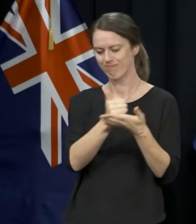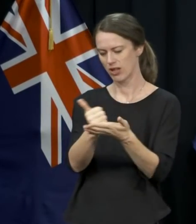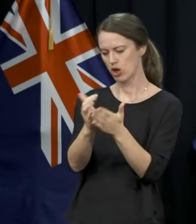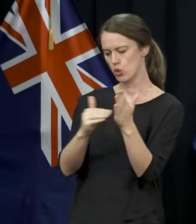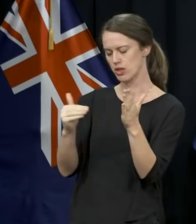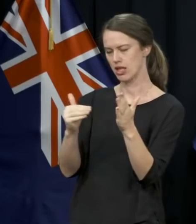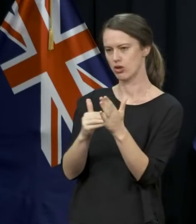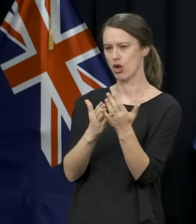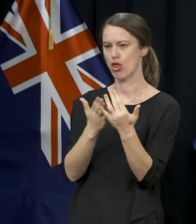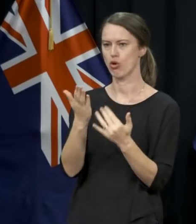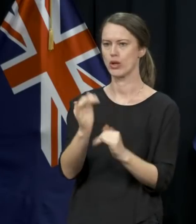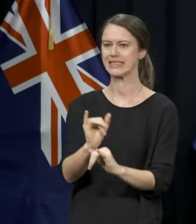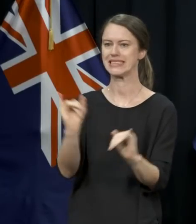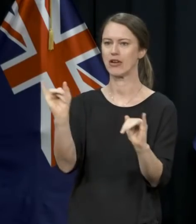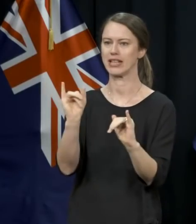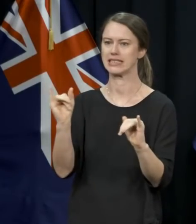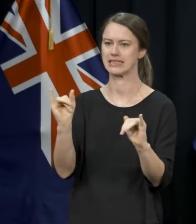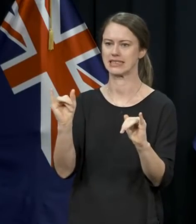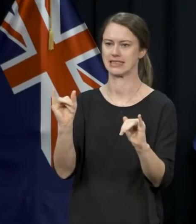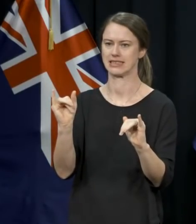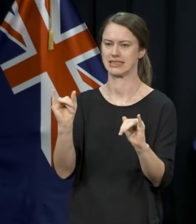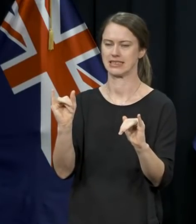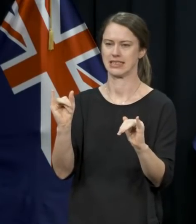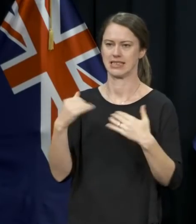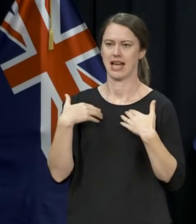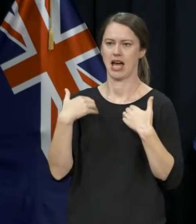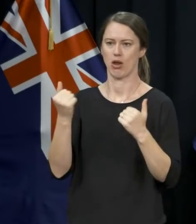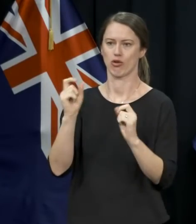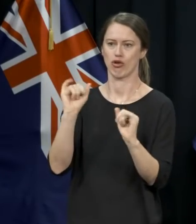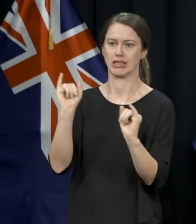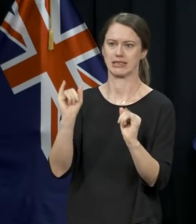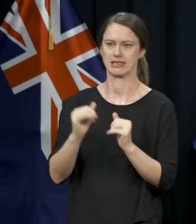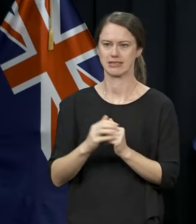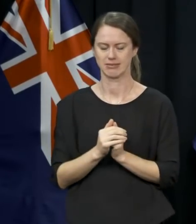during our most serious health crisis in a century.